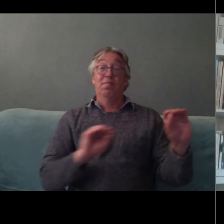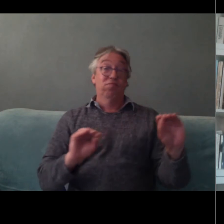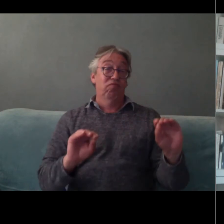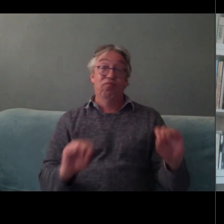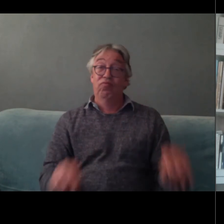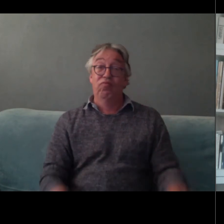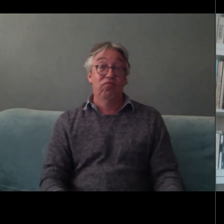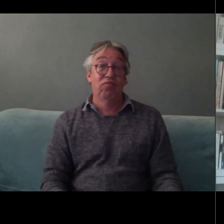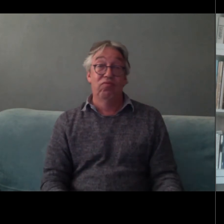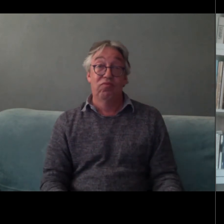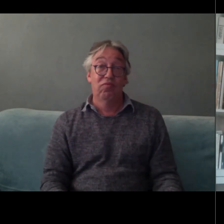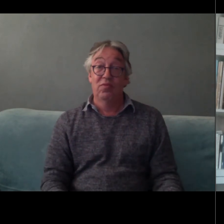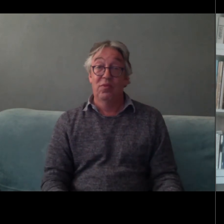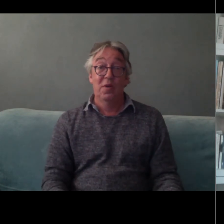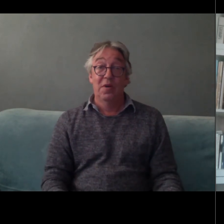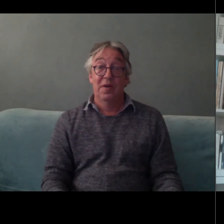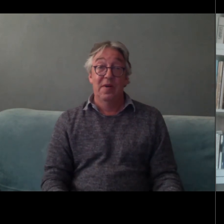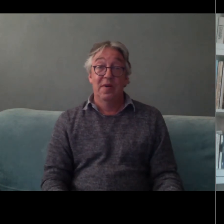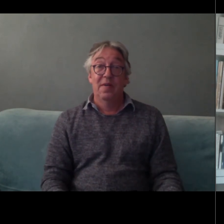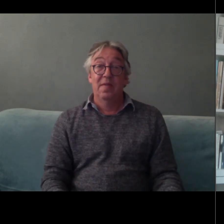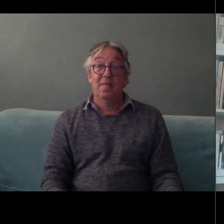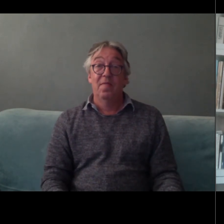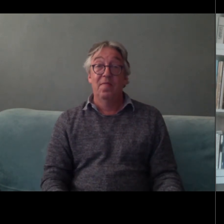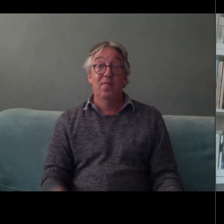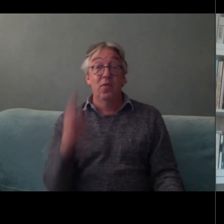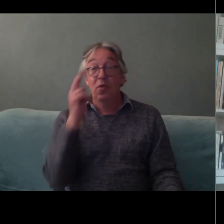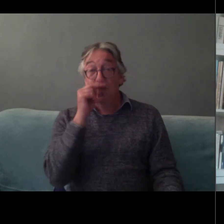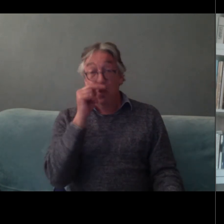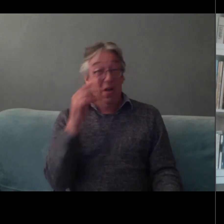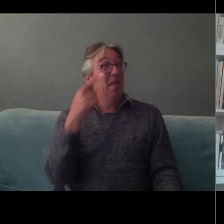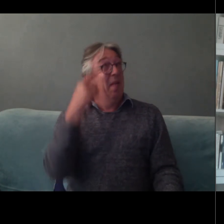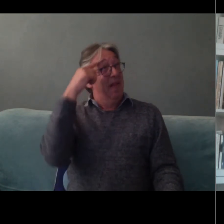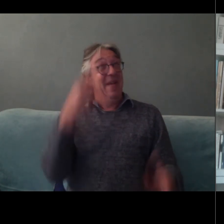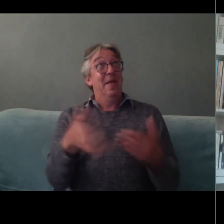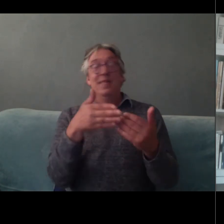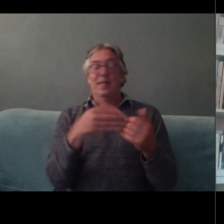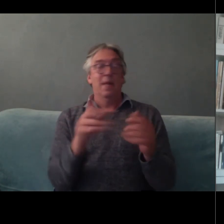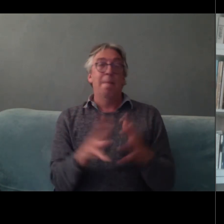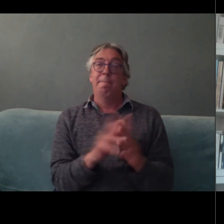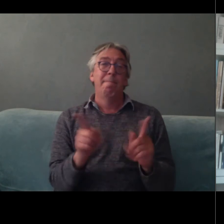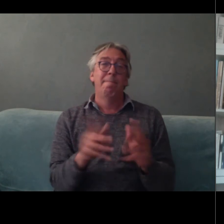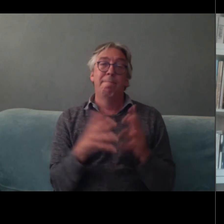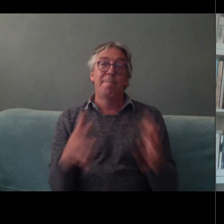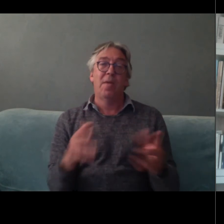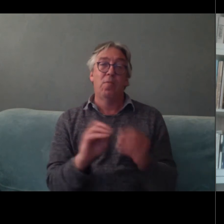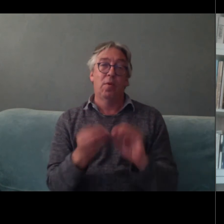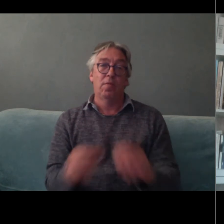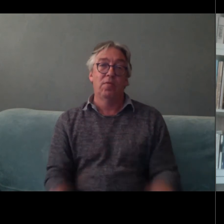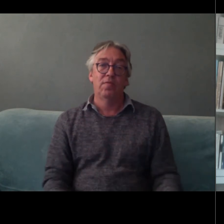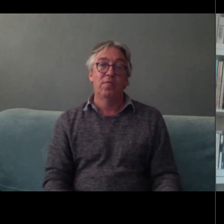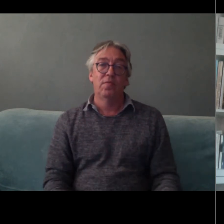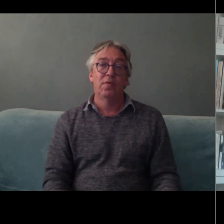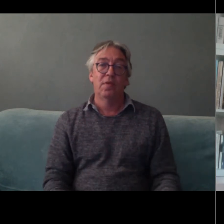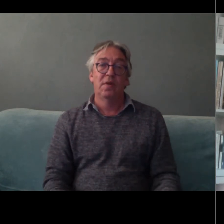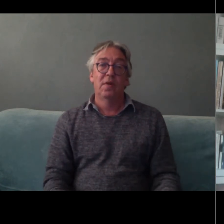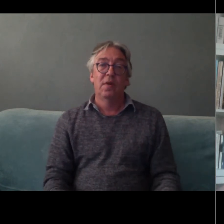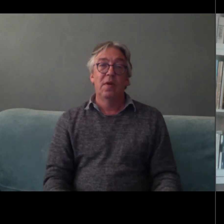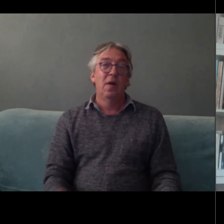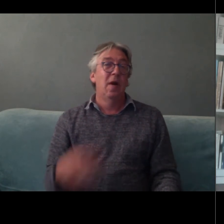Funny, very easy, but still a big problem. Until the moment the European Union couldn't start to think